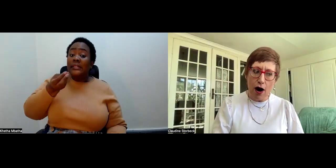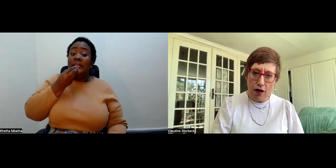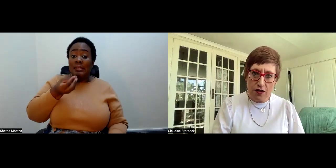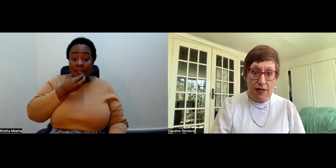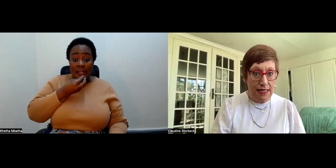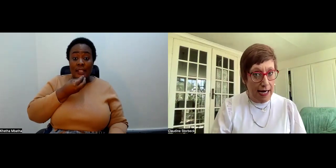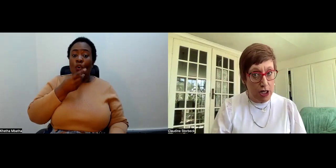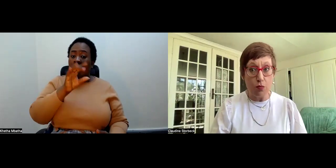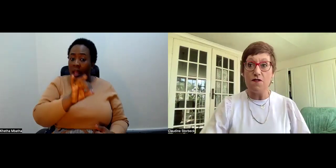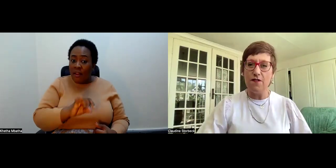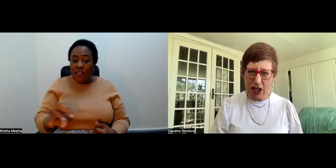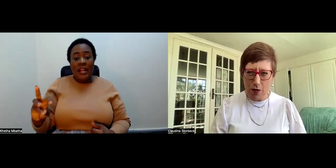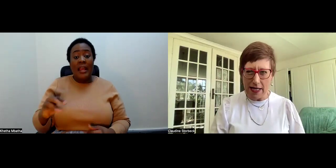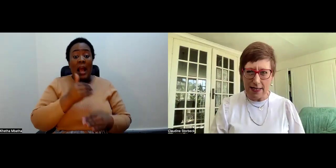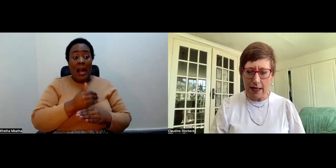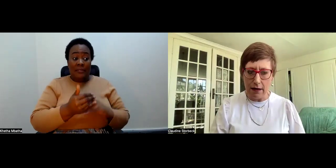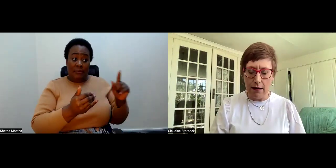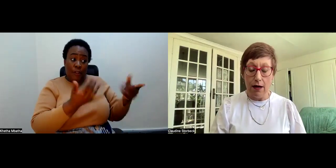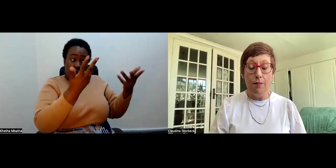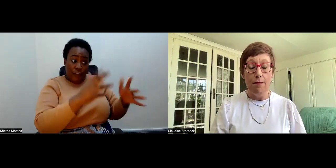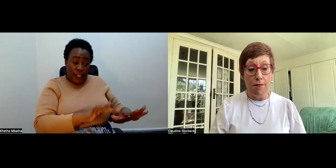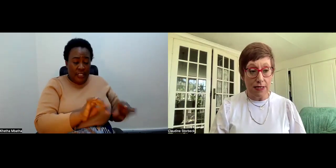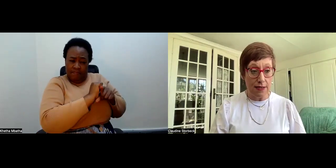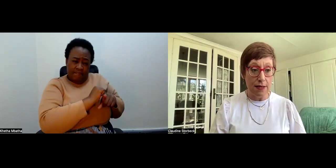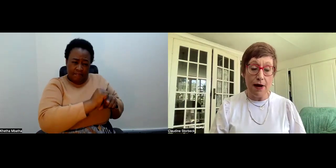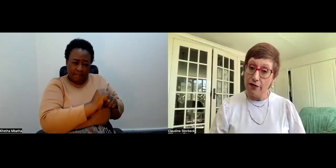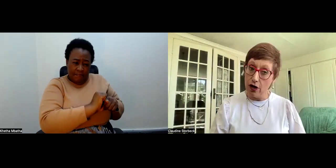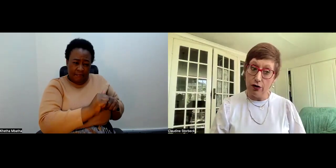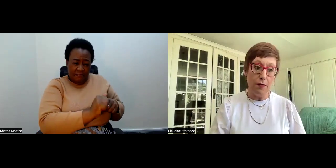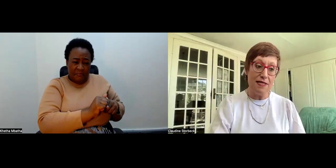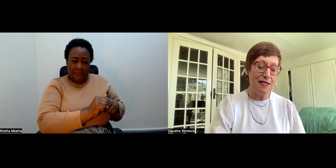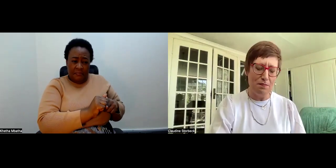every day after Mr. Antelope was finished practicing, Mr.